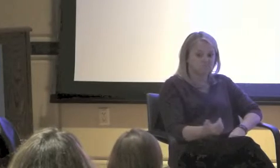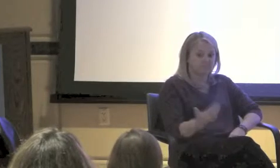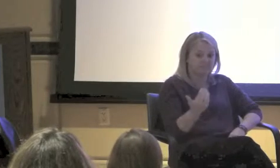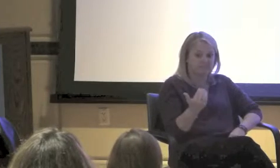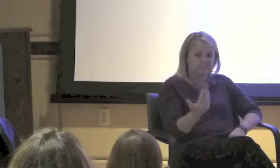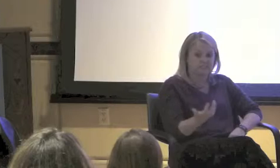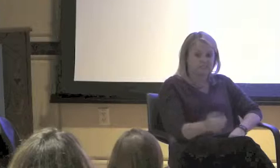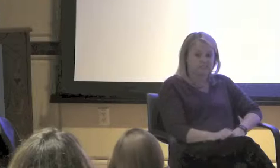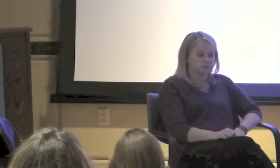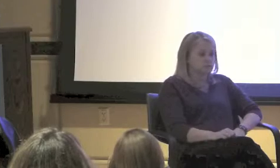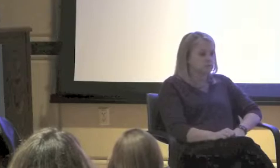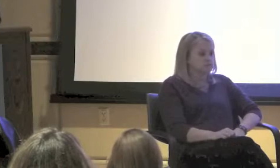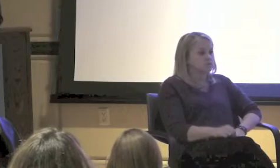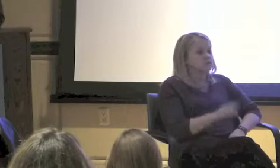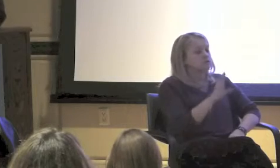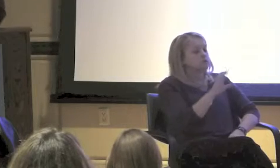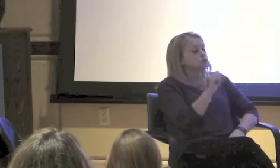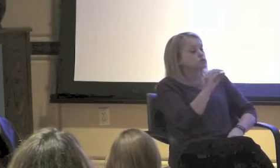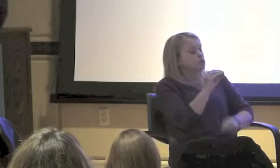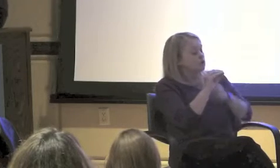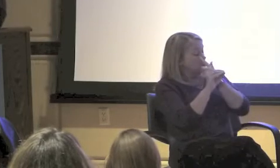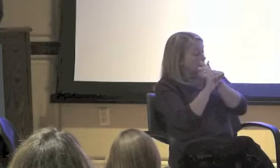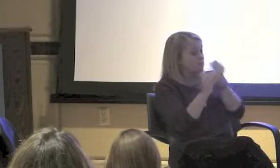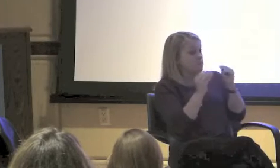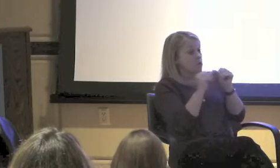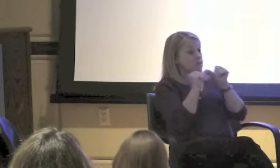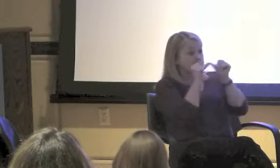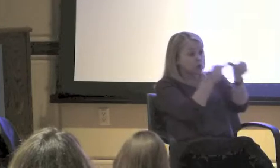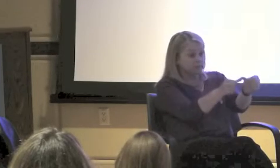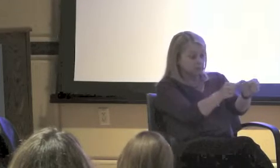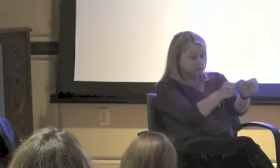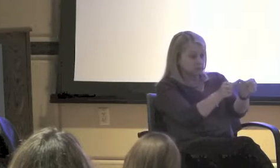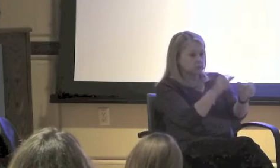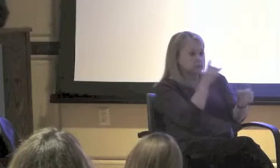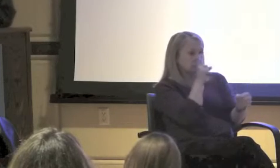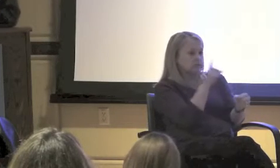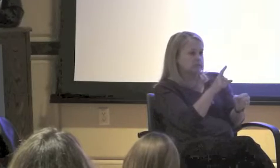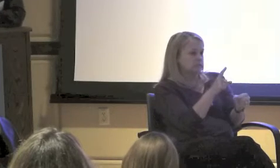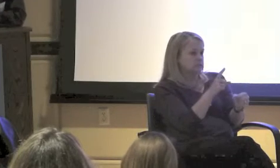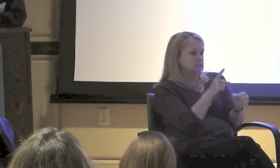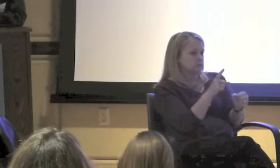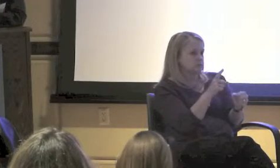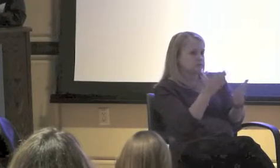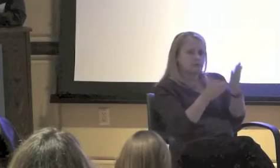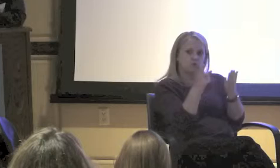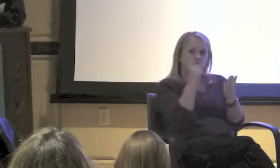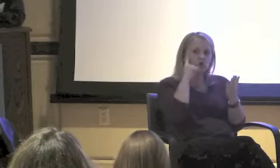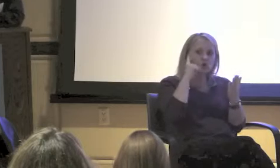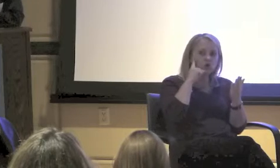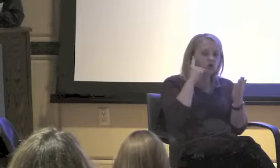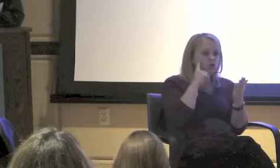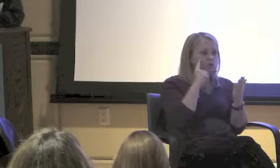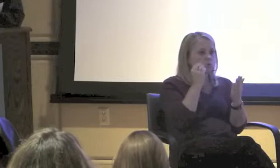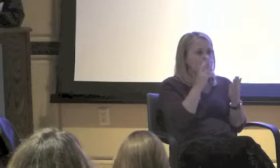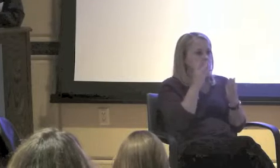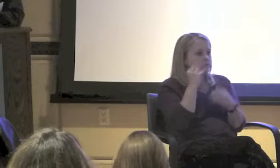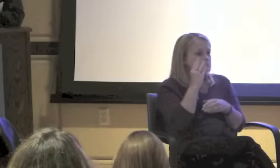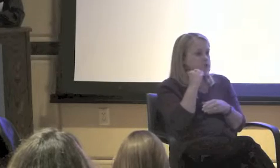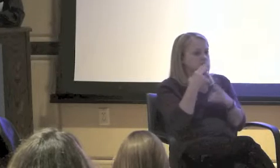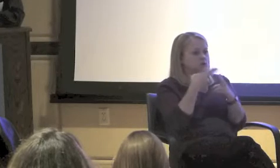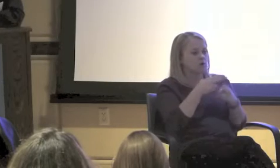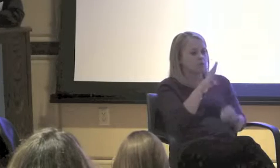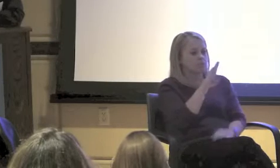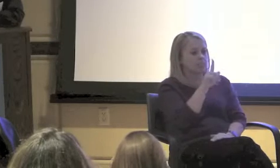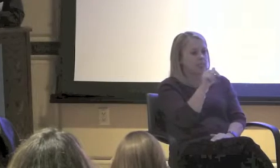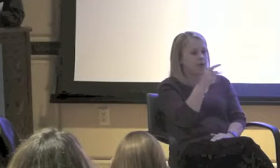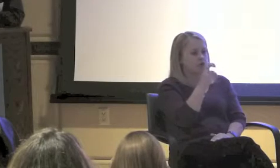procedures. The more permanent solution is probably something that many of you have heard of or experienced, and that's a